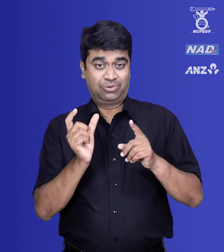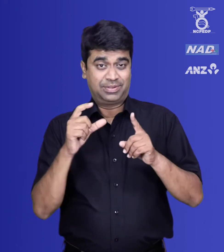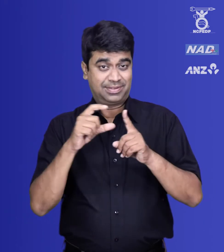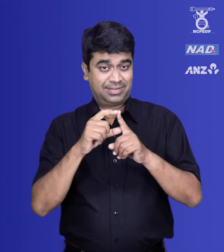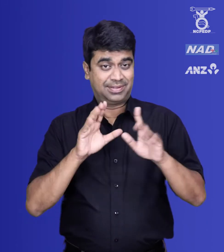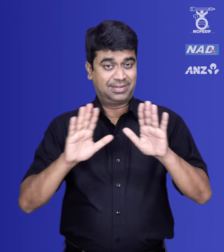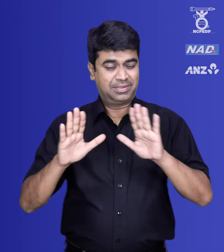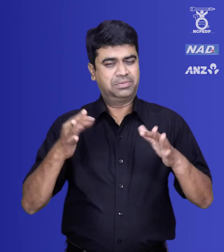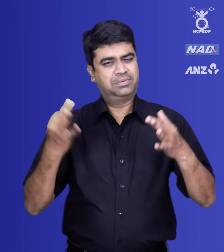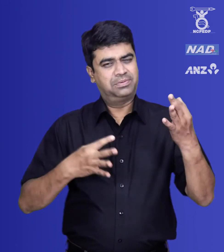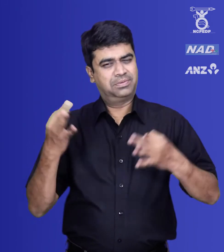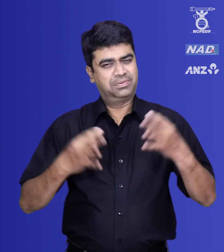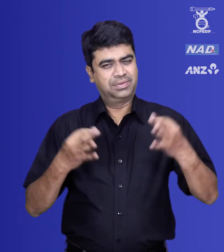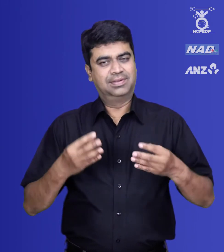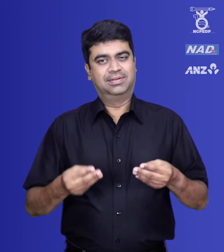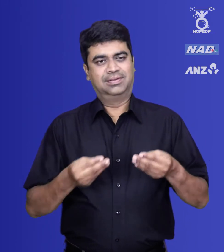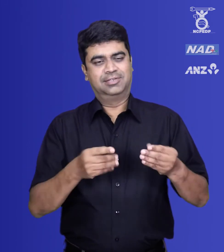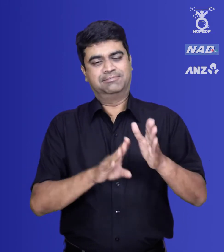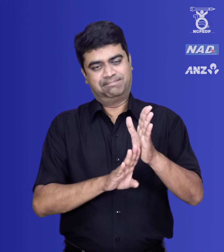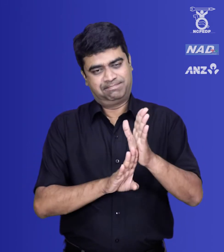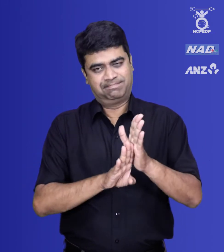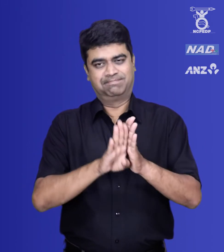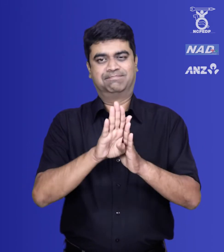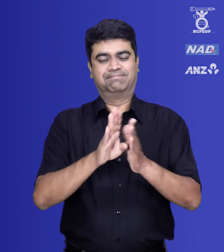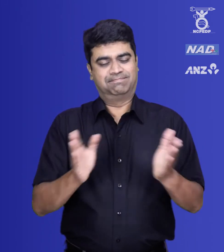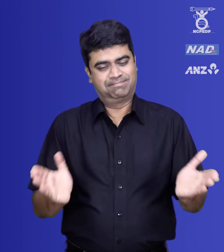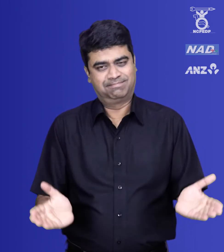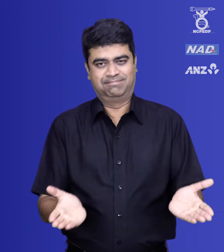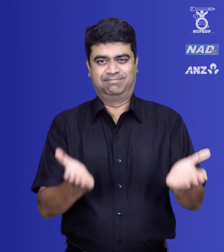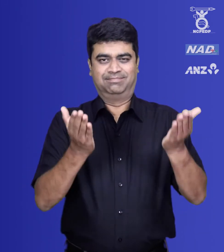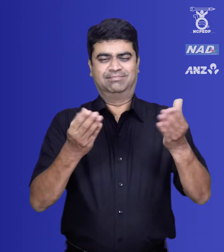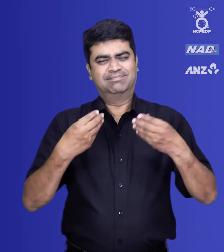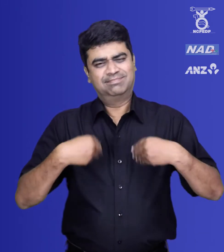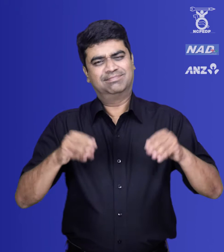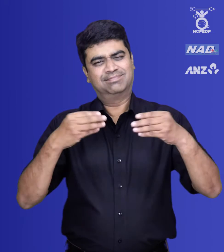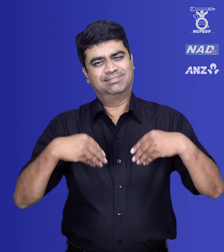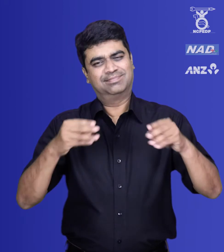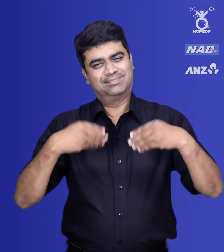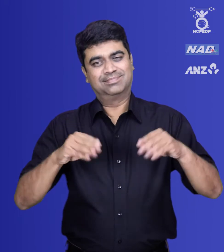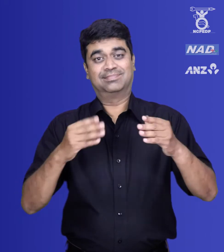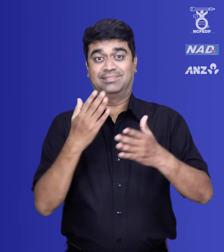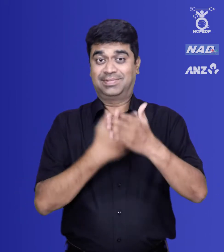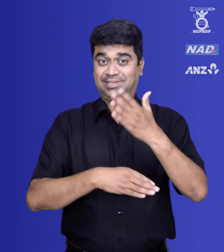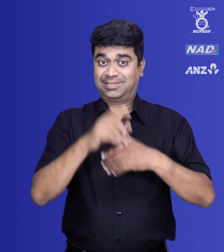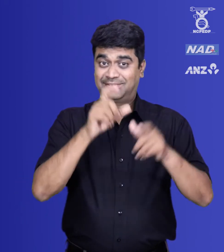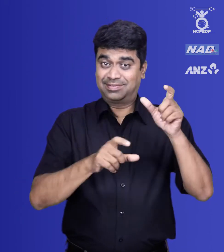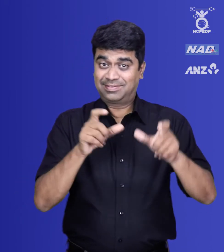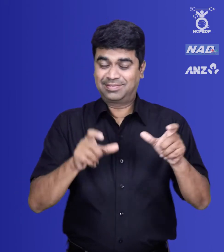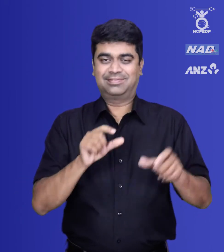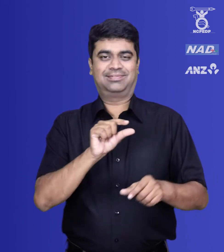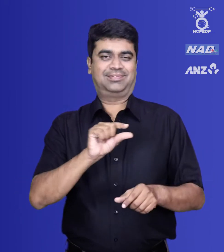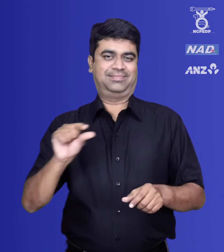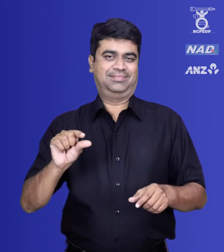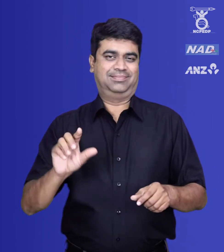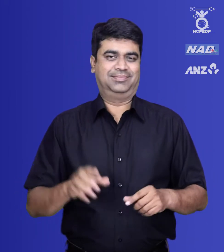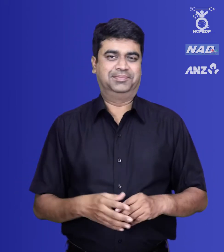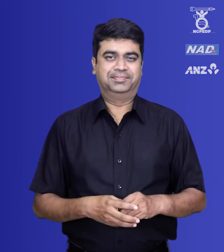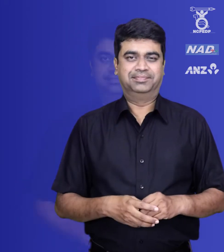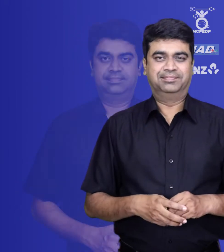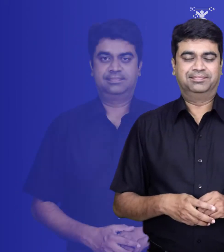designed consumer products and accessories for general use for persons with disabilities.